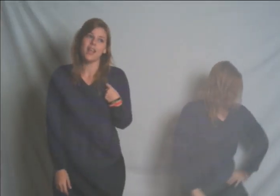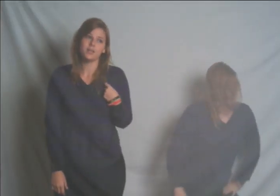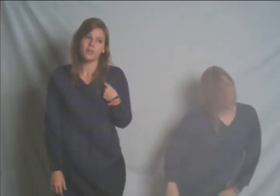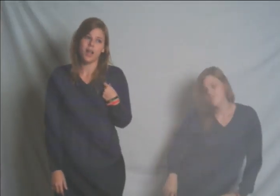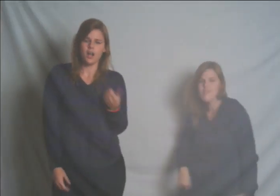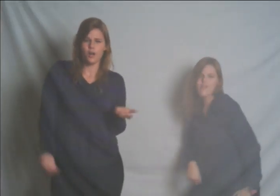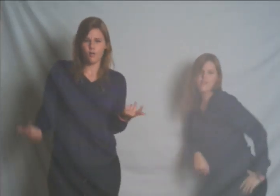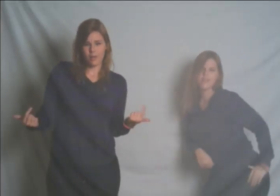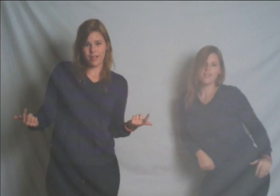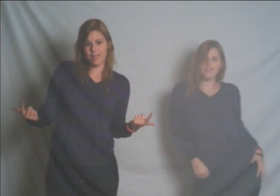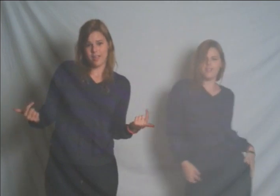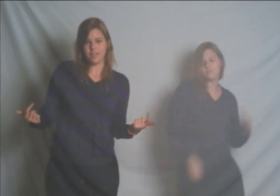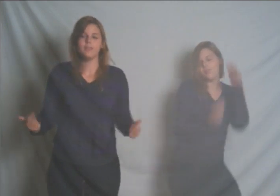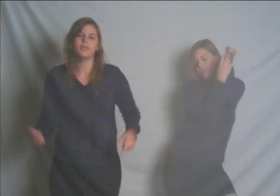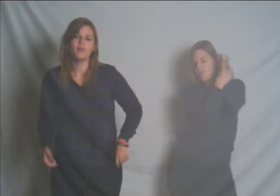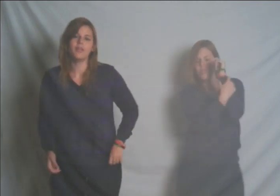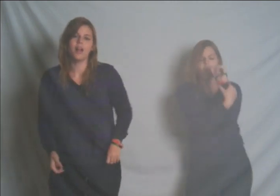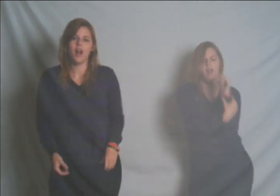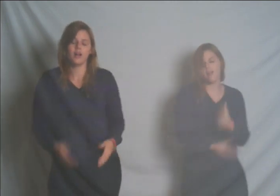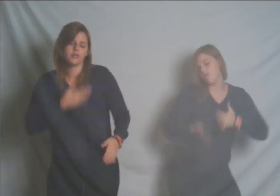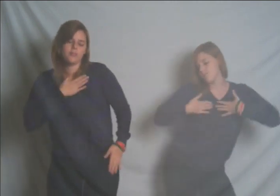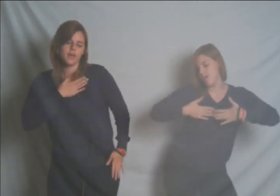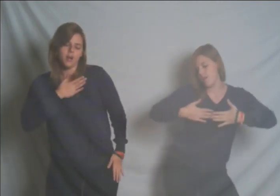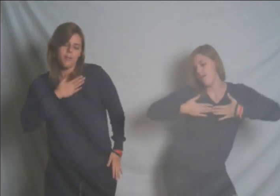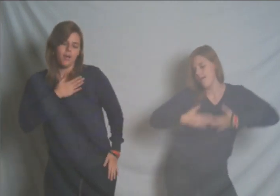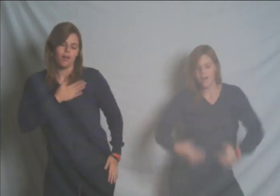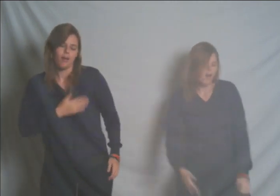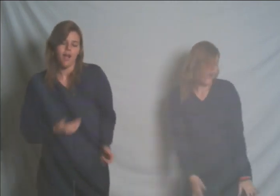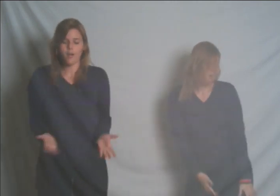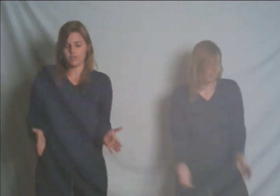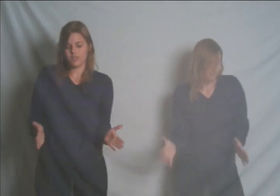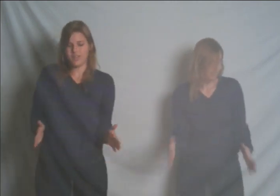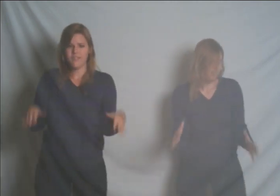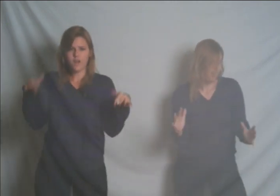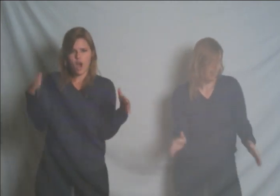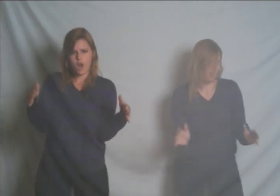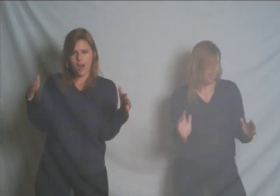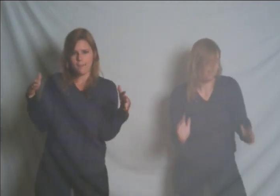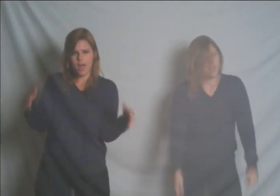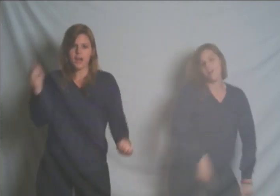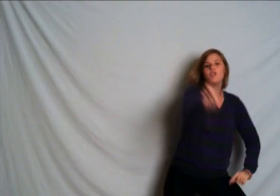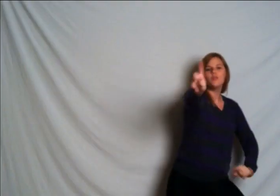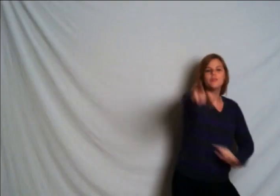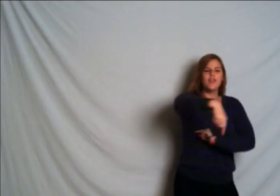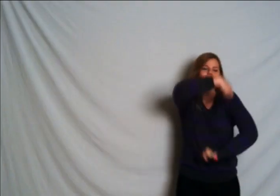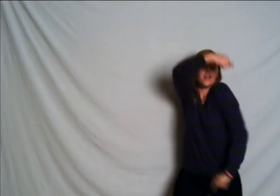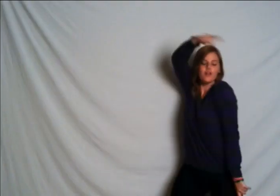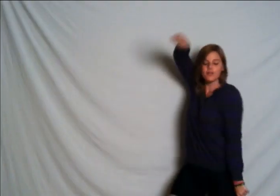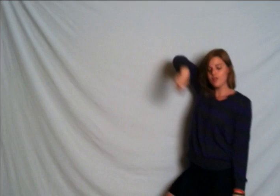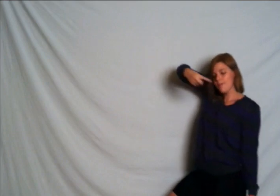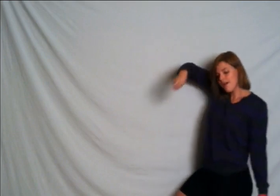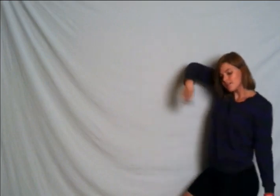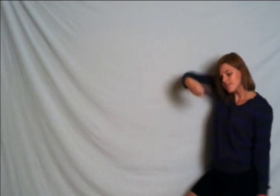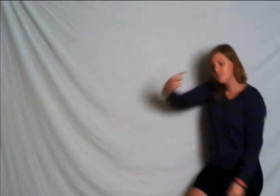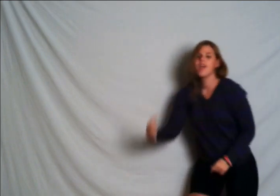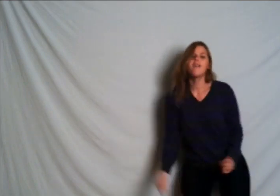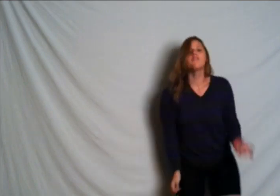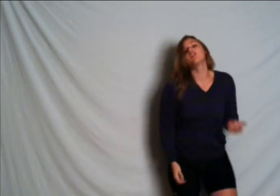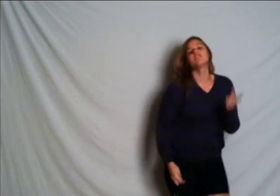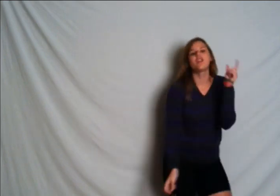That's when the hunger really hits me. Your little heart goes pitter patter. I want your liver on a platter. Use your finger to stir my tea. And for dessert,